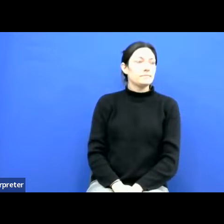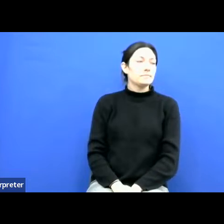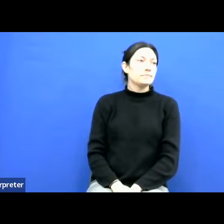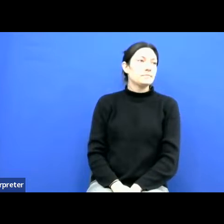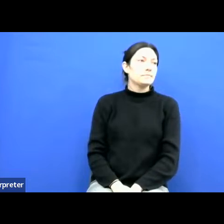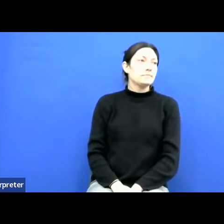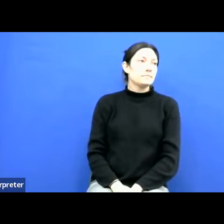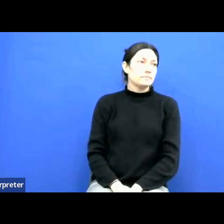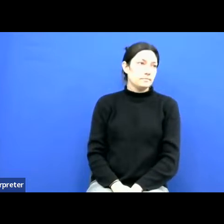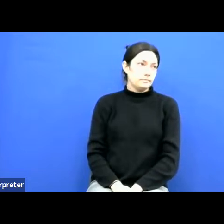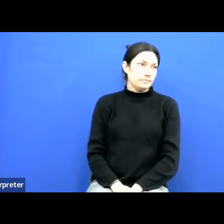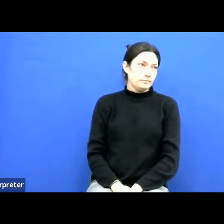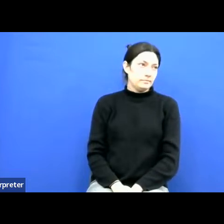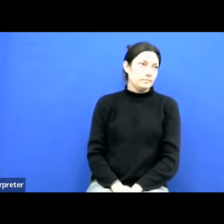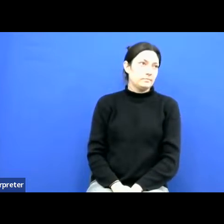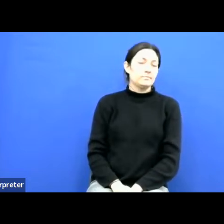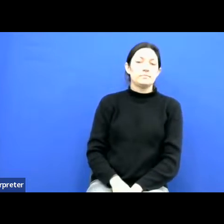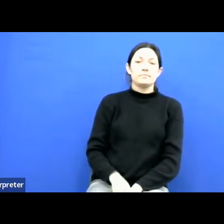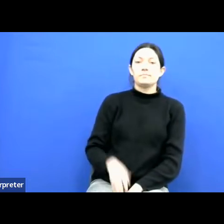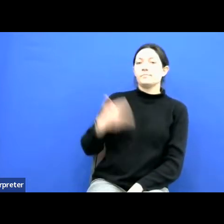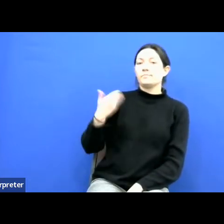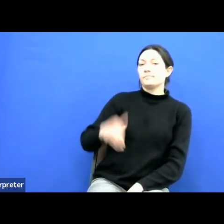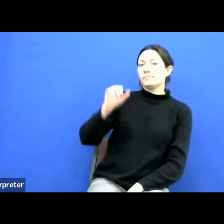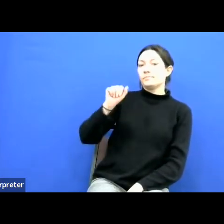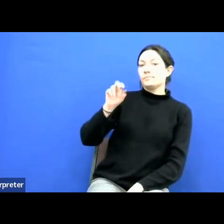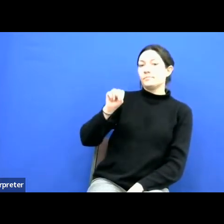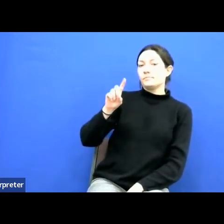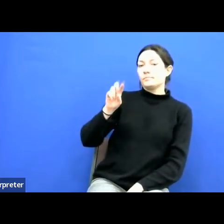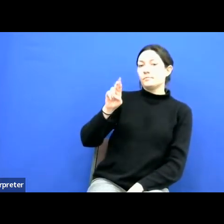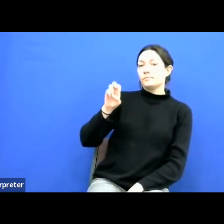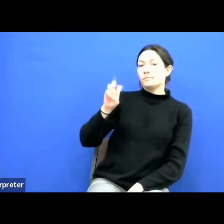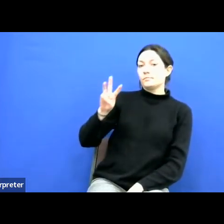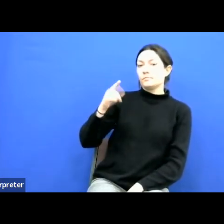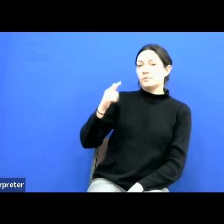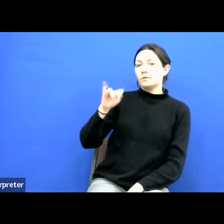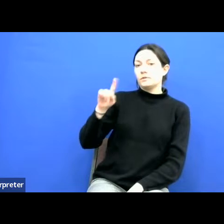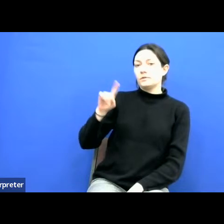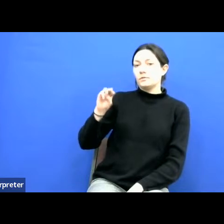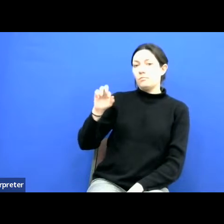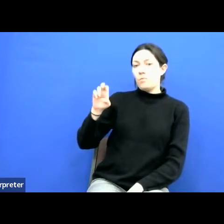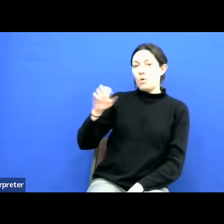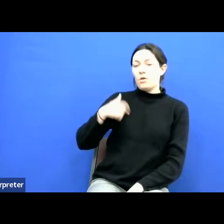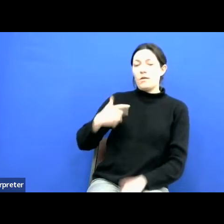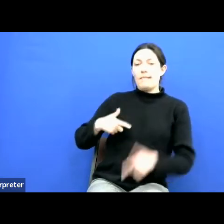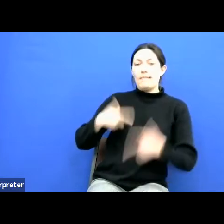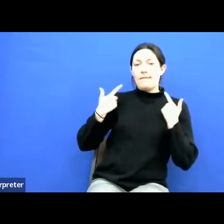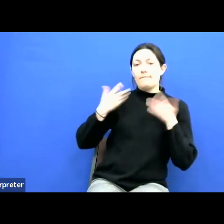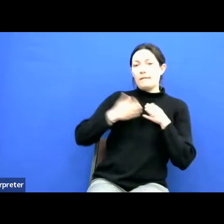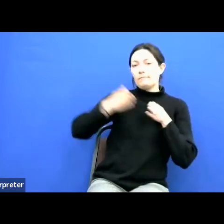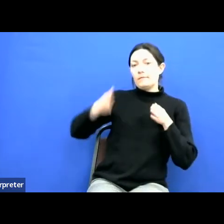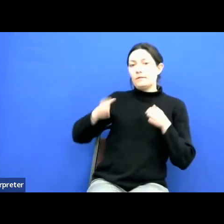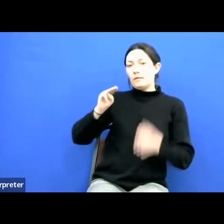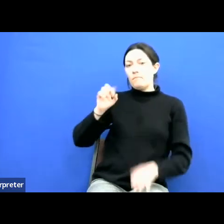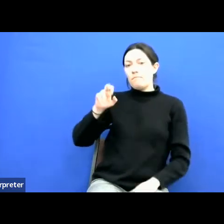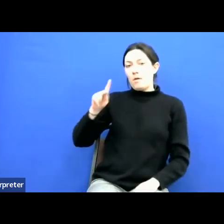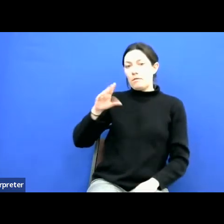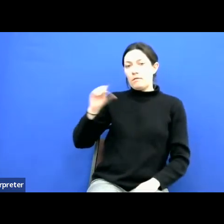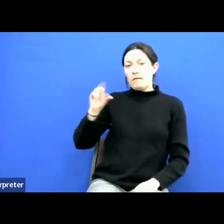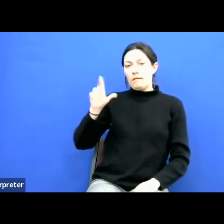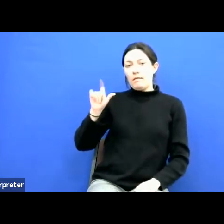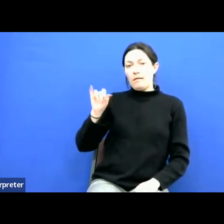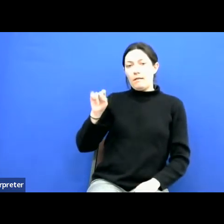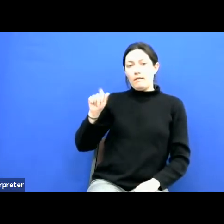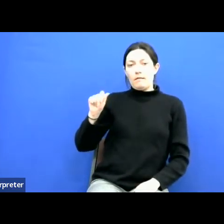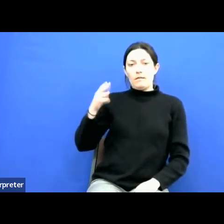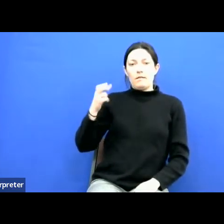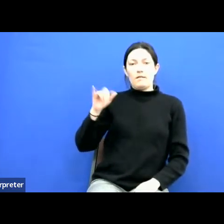Go ahead. Yes, this is Andrew Dinsmore that lives next to Mark and Linda Hines.